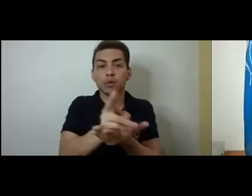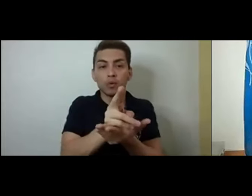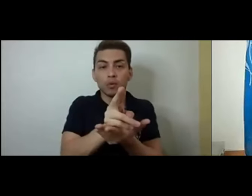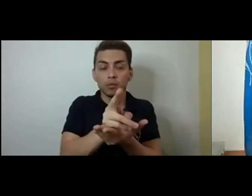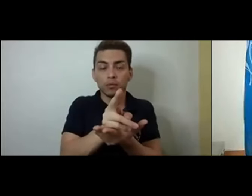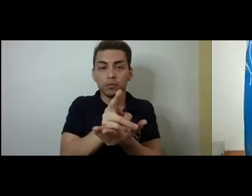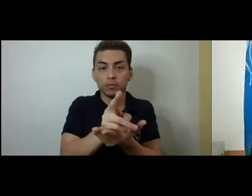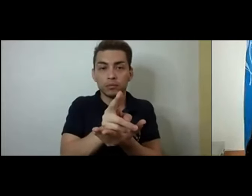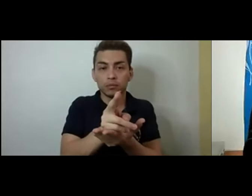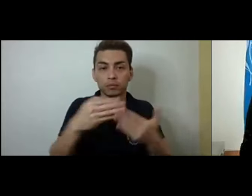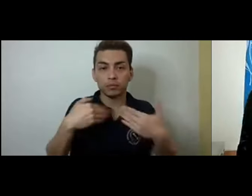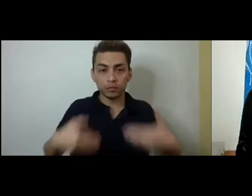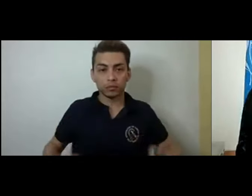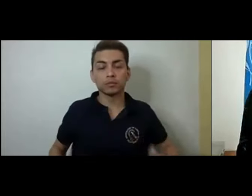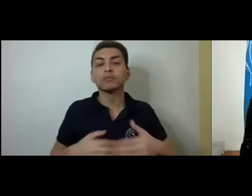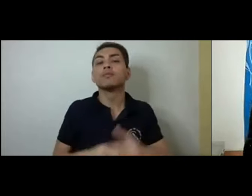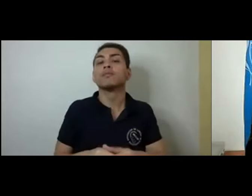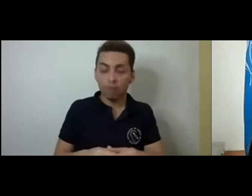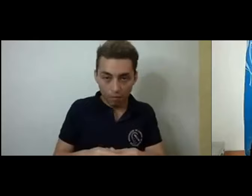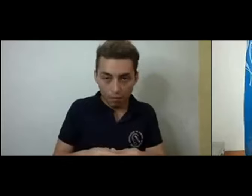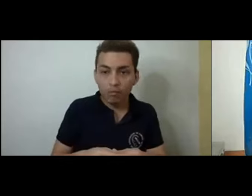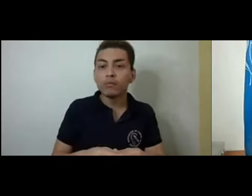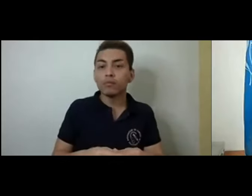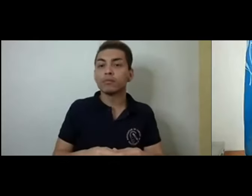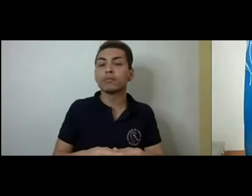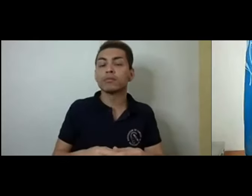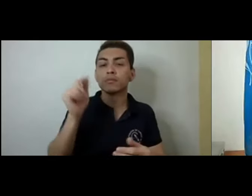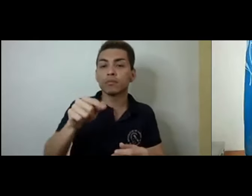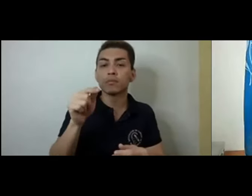was further asserted in the message by UNESCO,